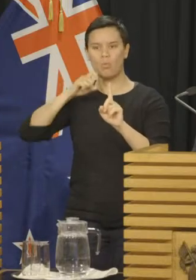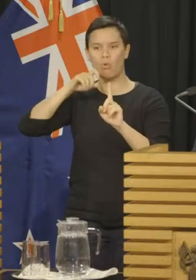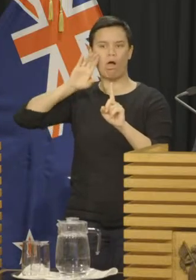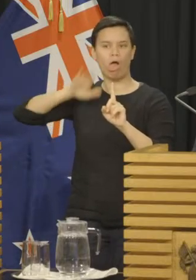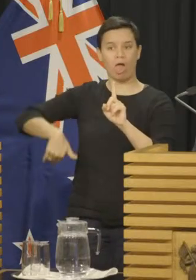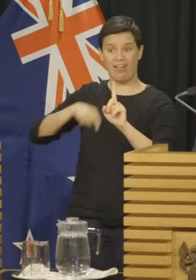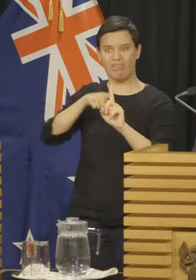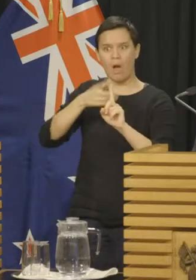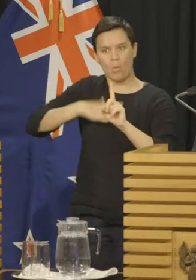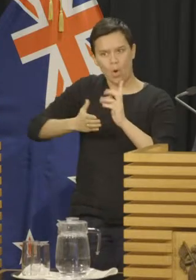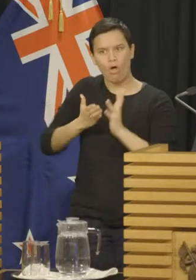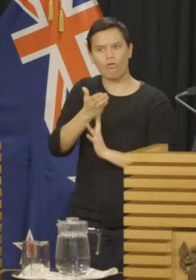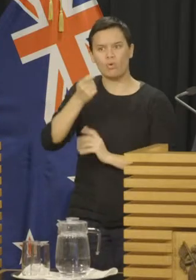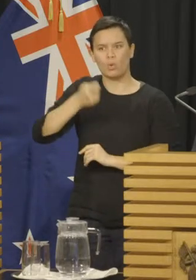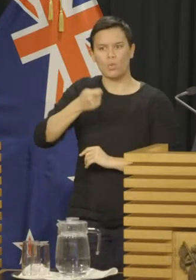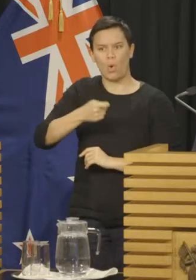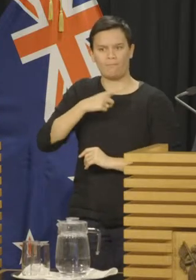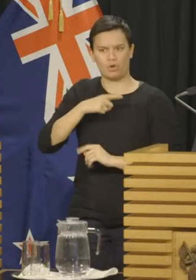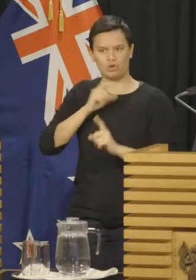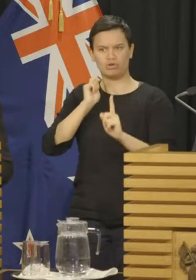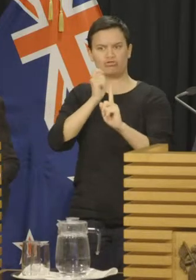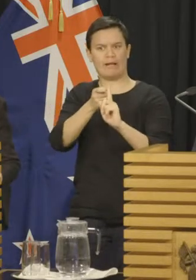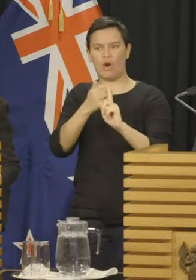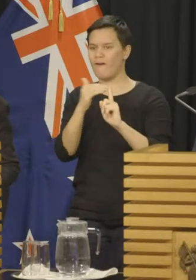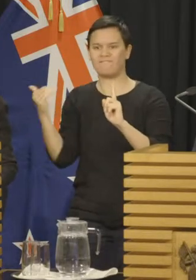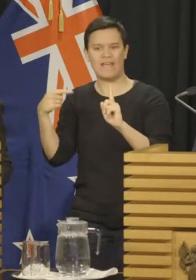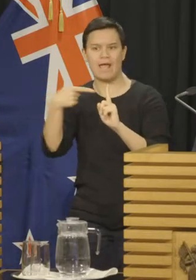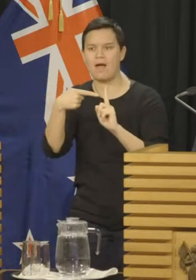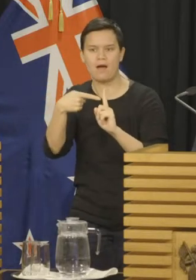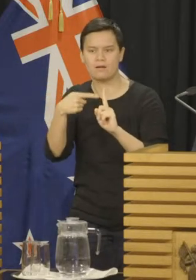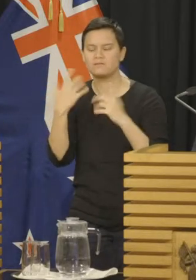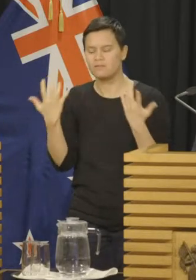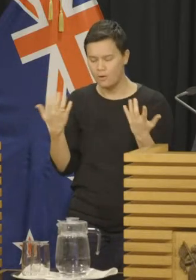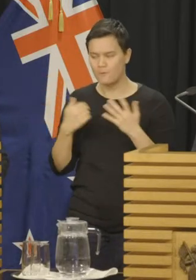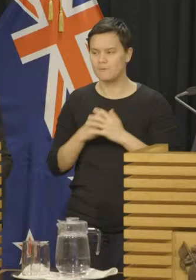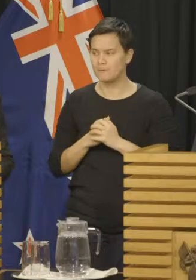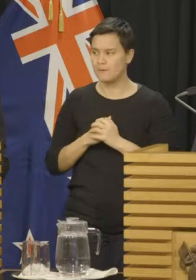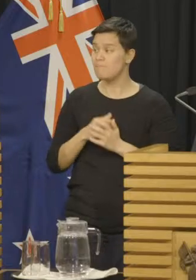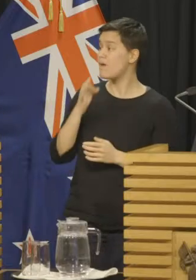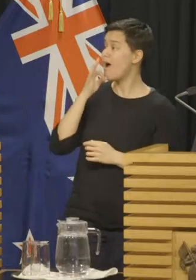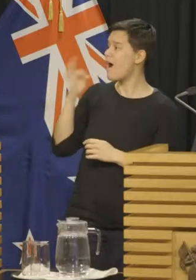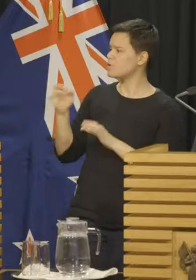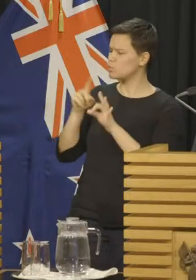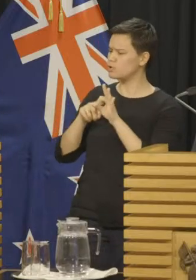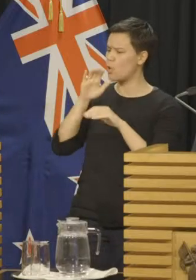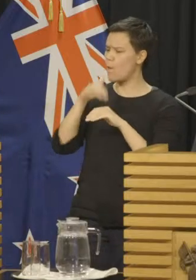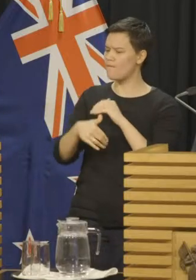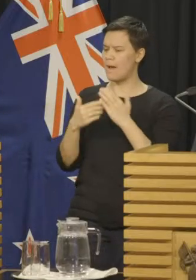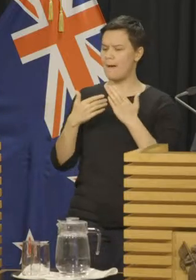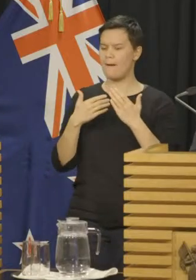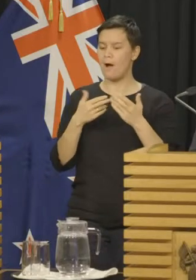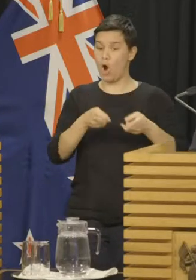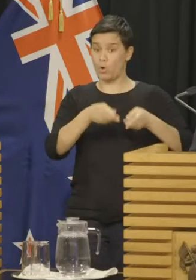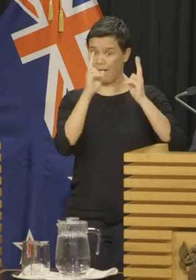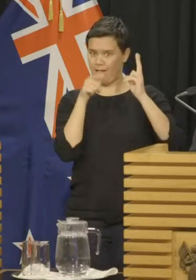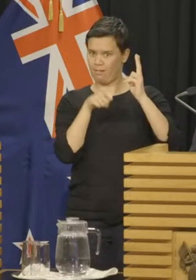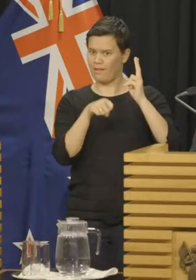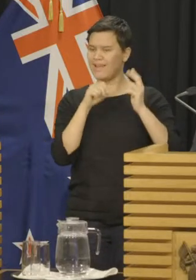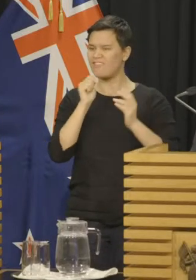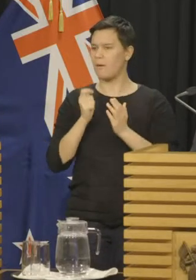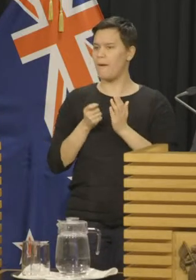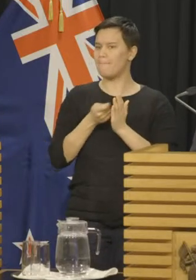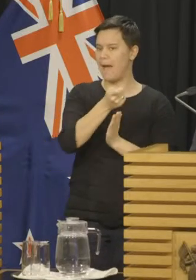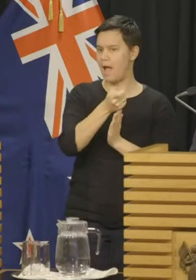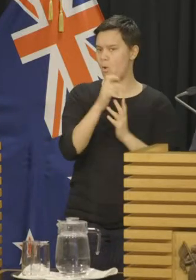So I could see how those two issues could combine. The thing is, just on managed isolation and charging for it, are you looking